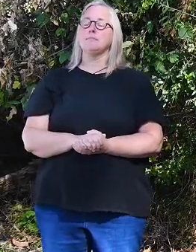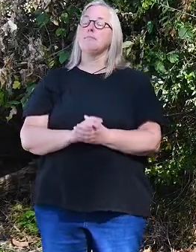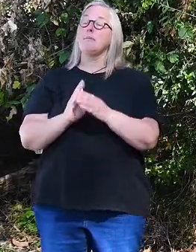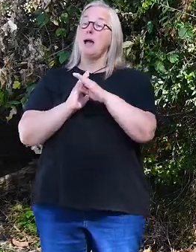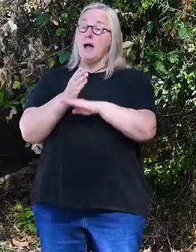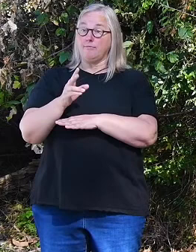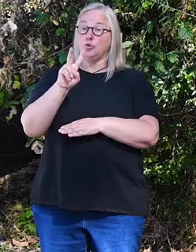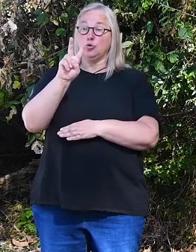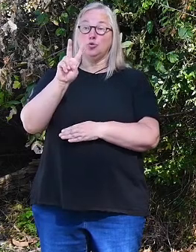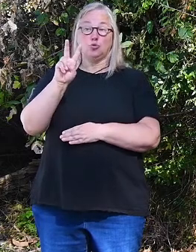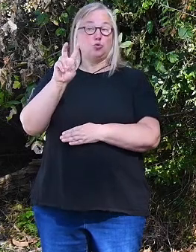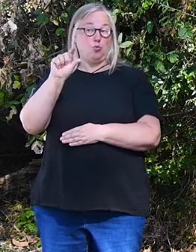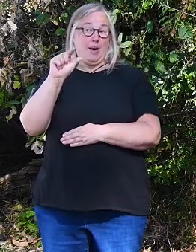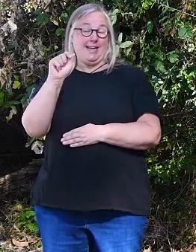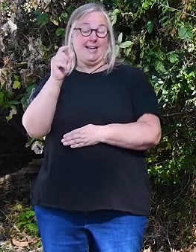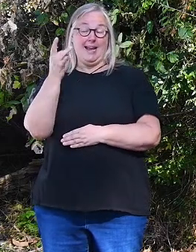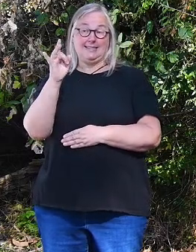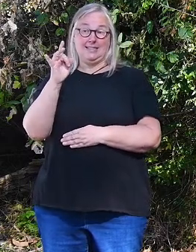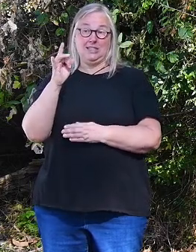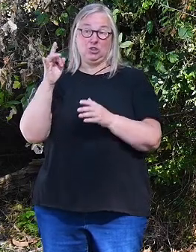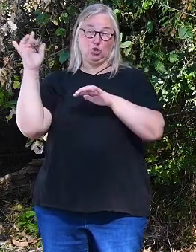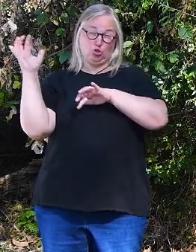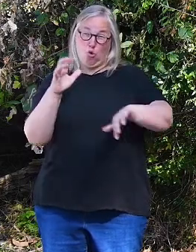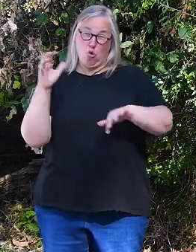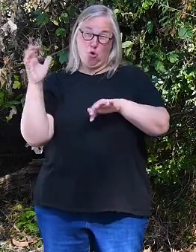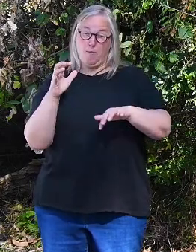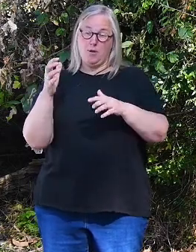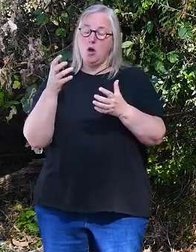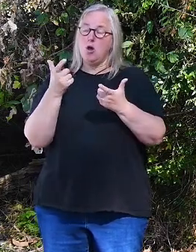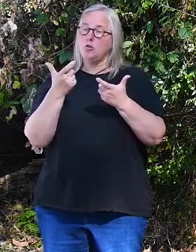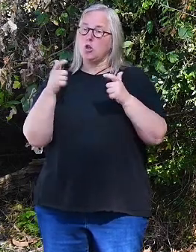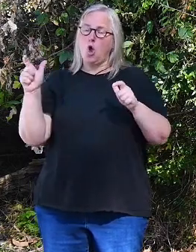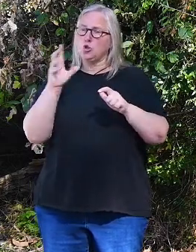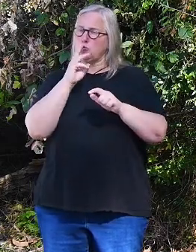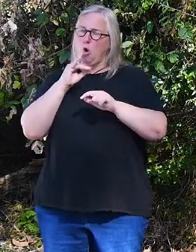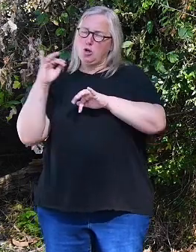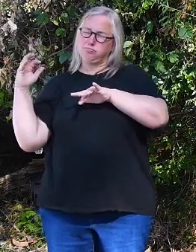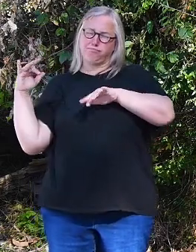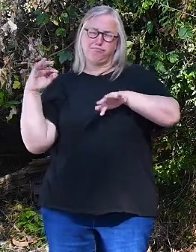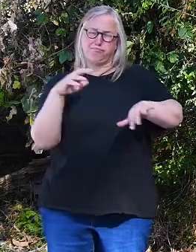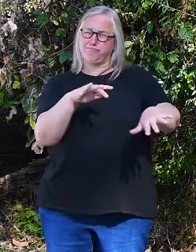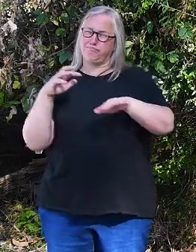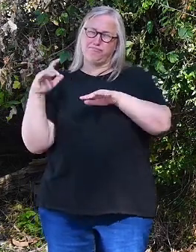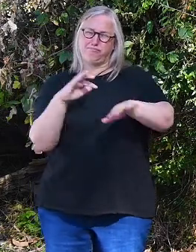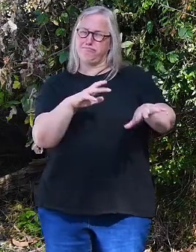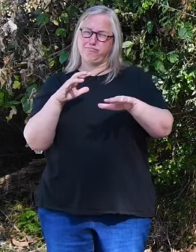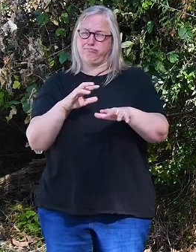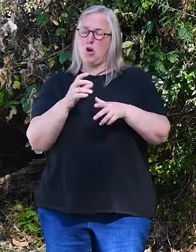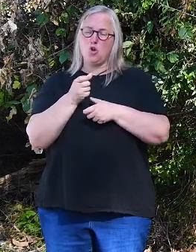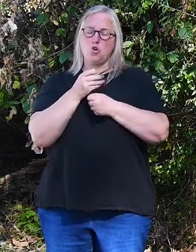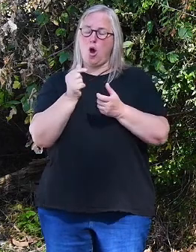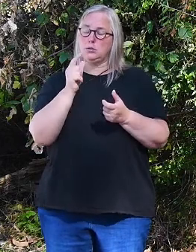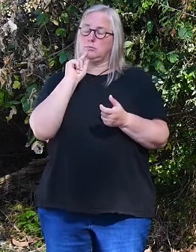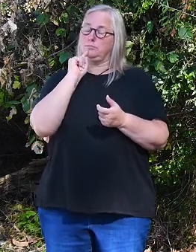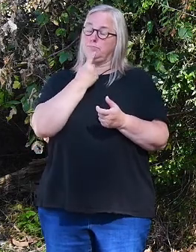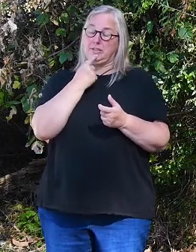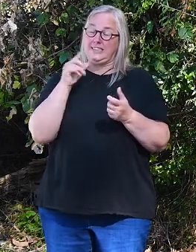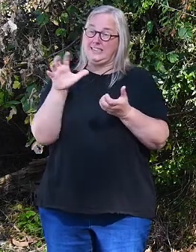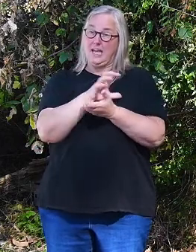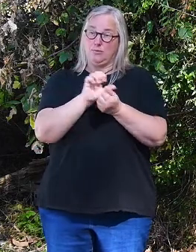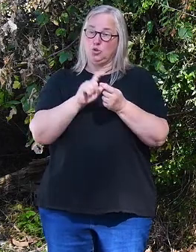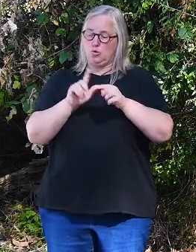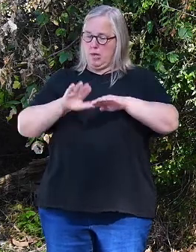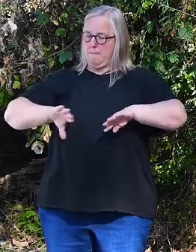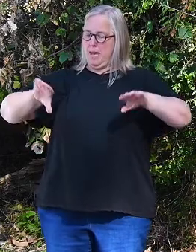After the 2018 storm, the large water flow caused extensive damage to the banks of this stream.